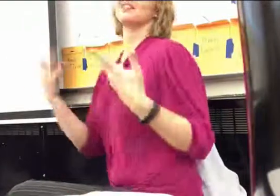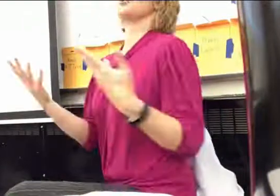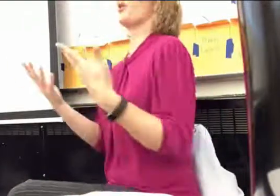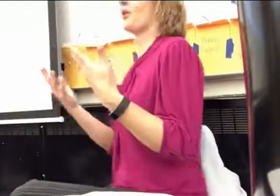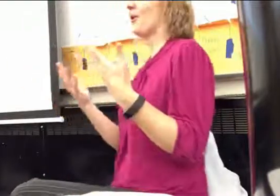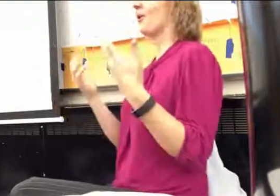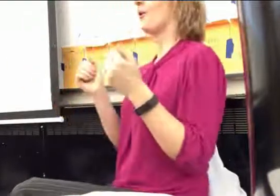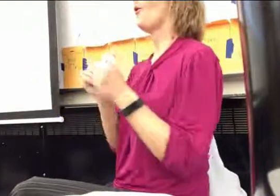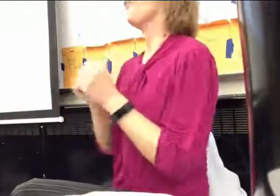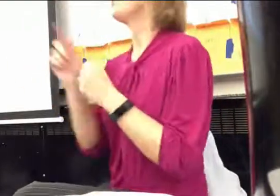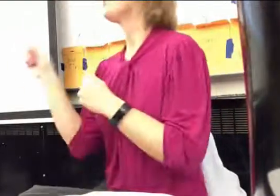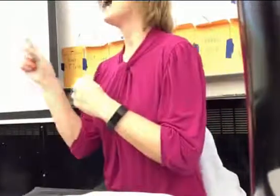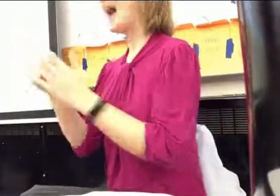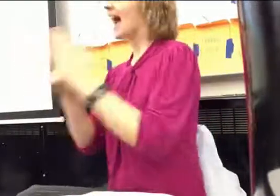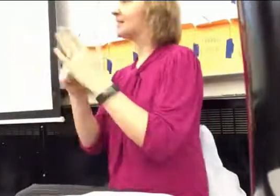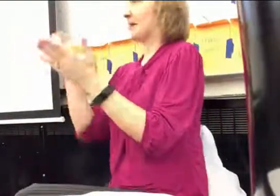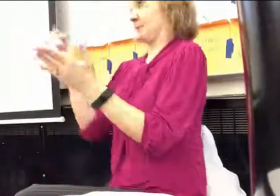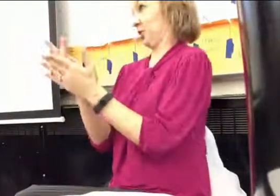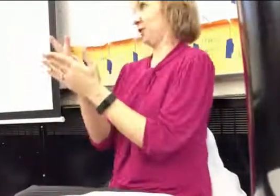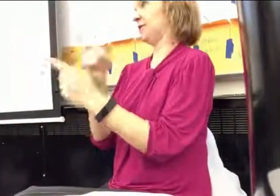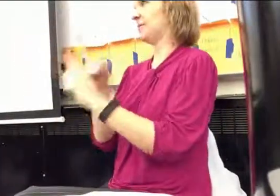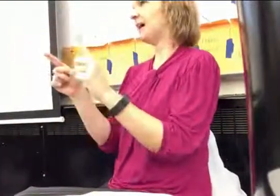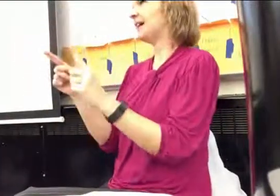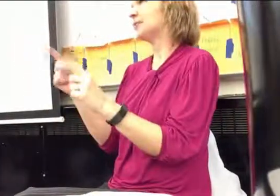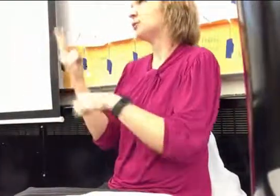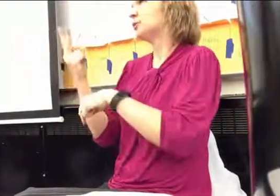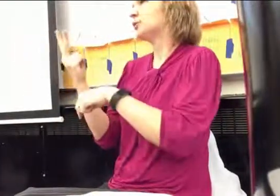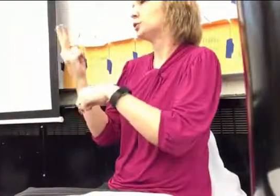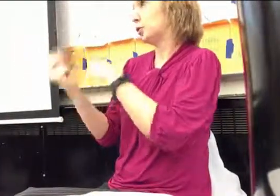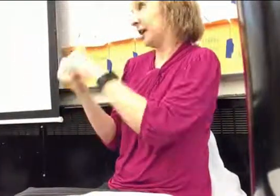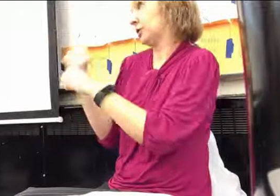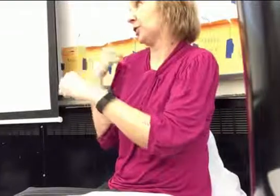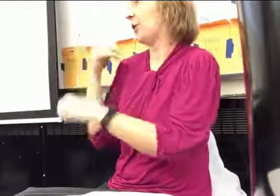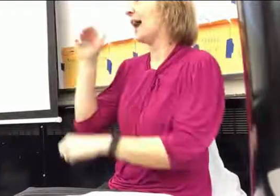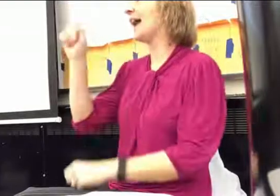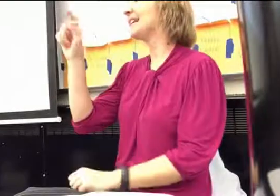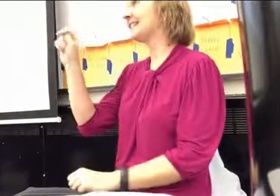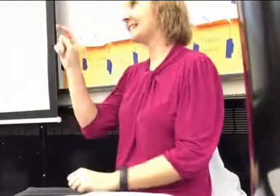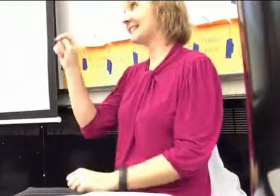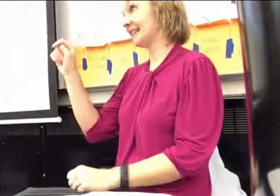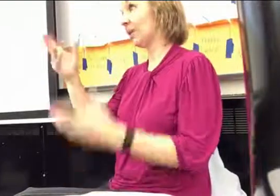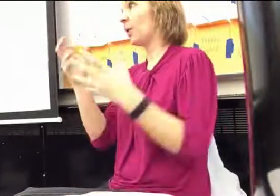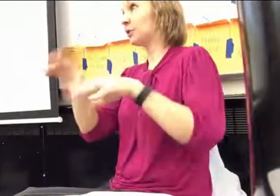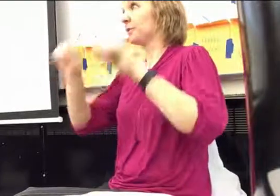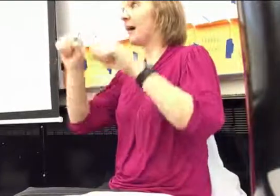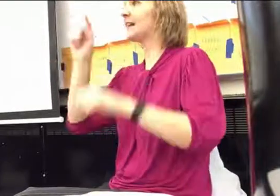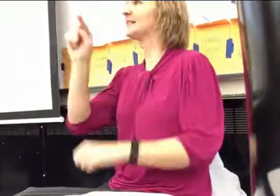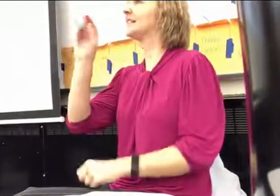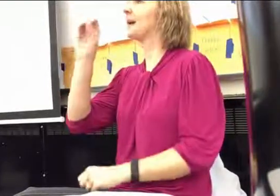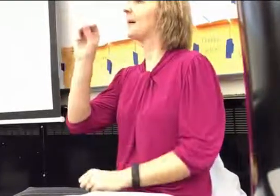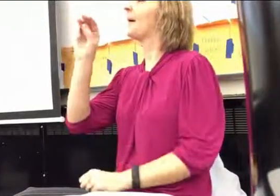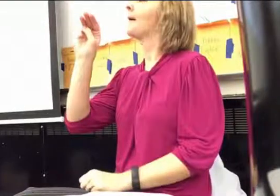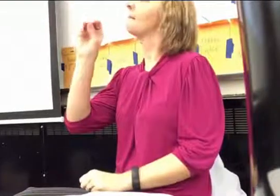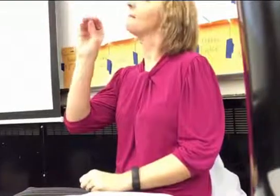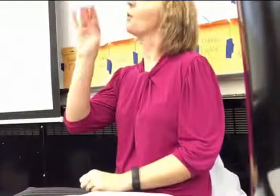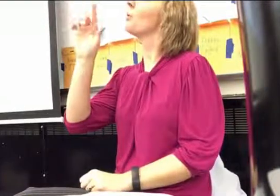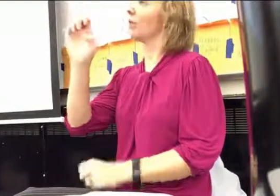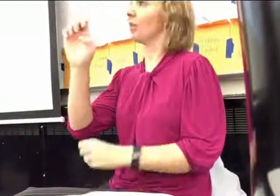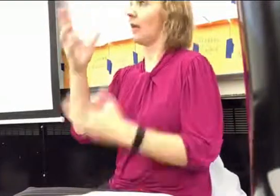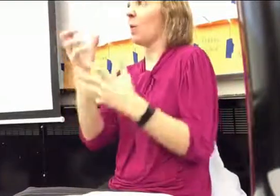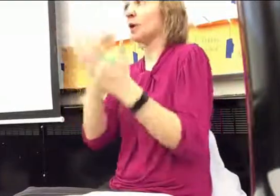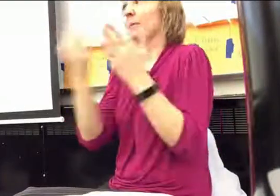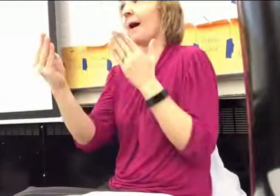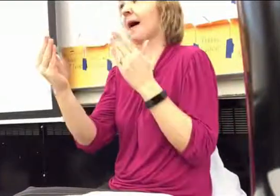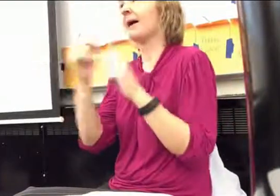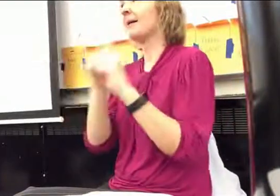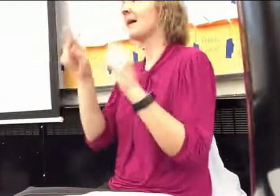with this deal, it had to get approved. But a couple of years ago, AT&T actually wanted to buy T-Mobile. They wanted to become a bigger company.